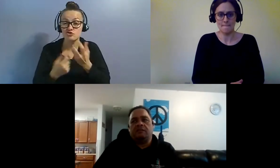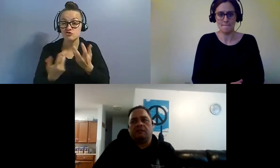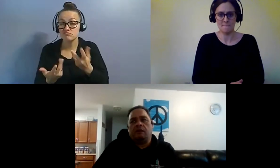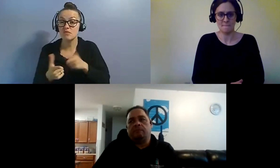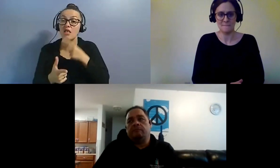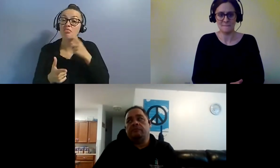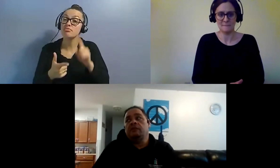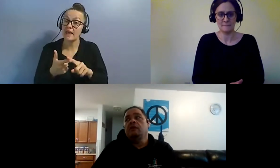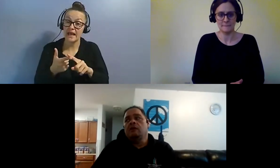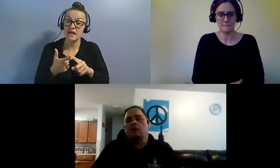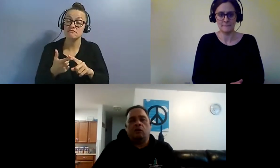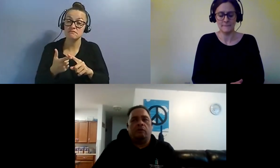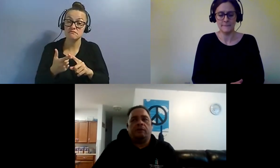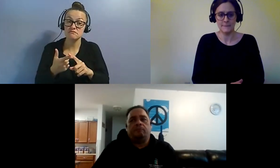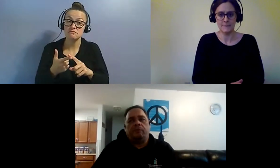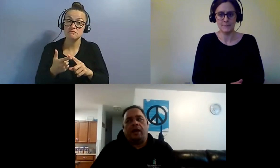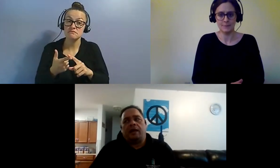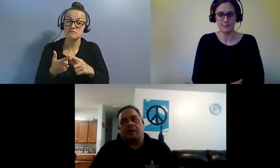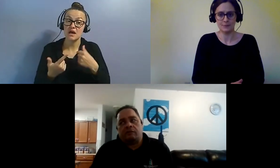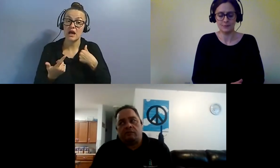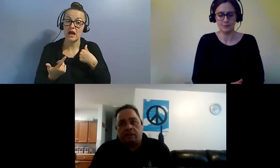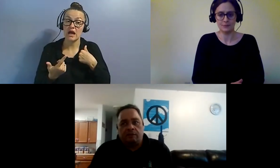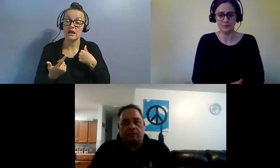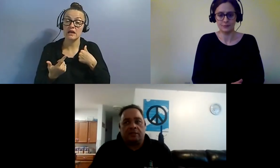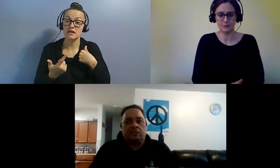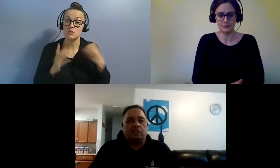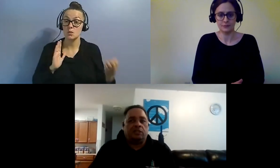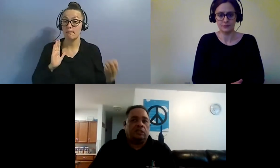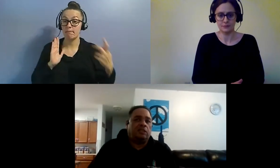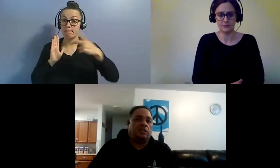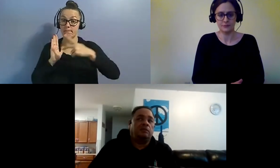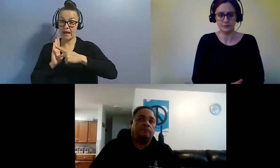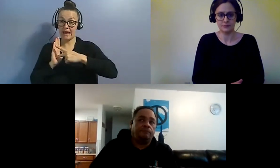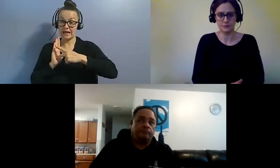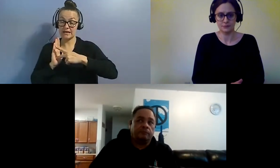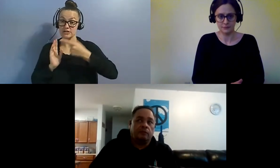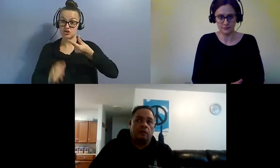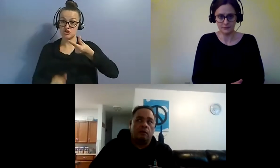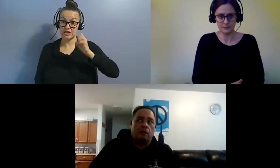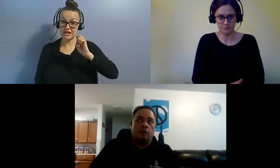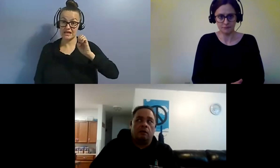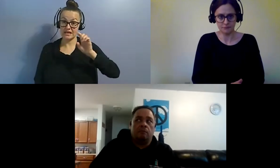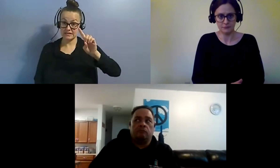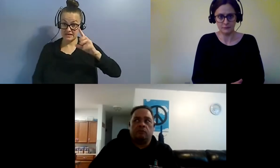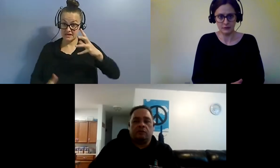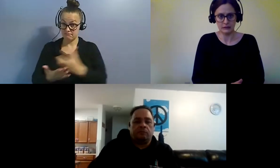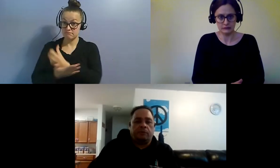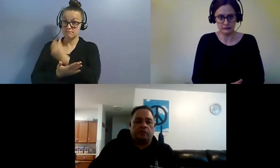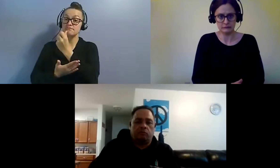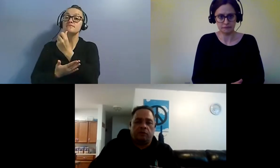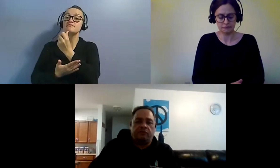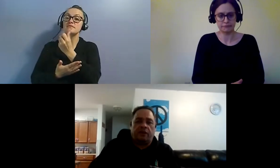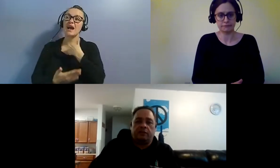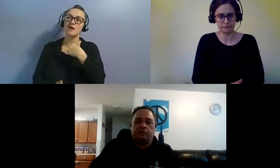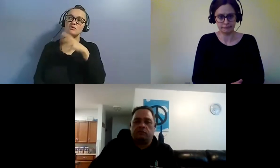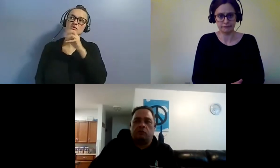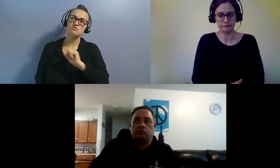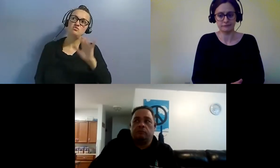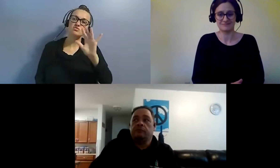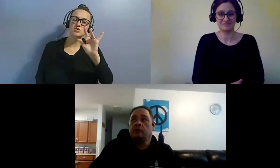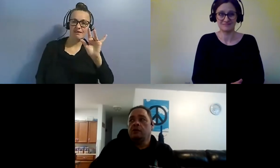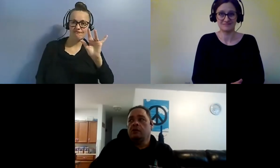I ended up going back to get my GED when I was about 25